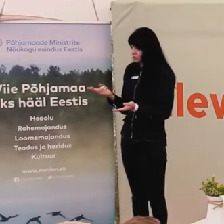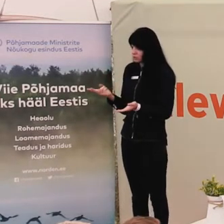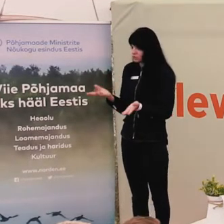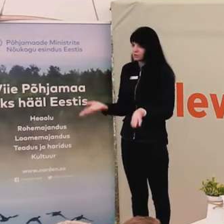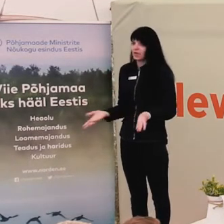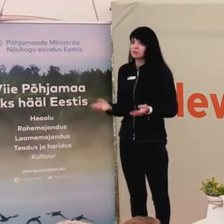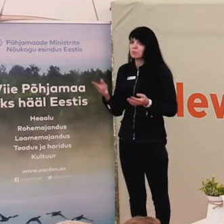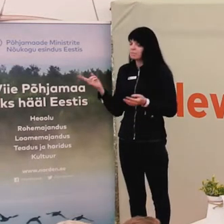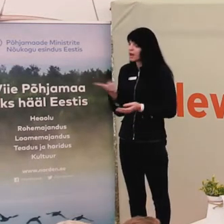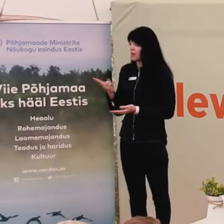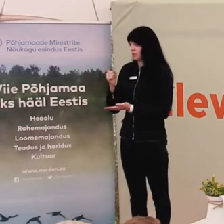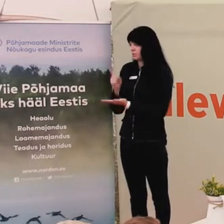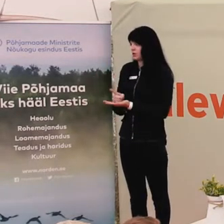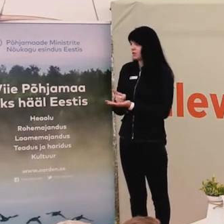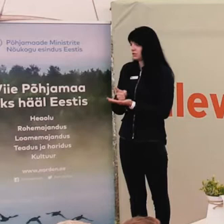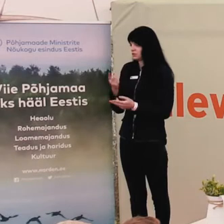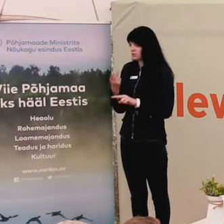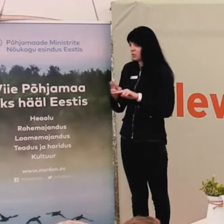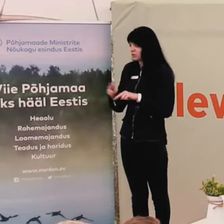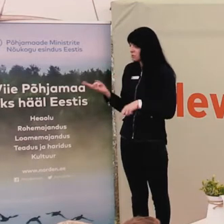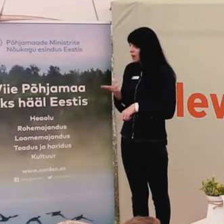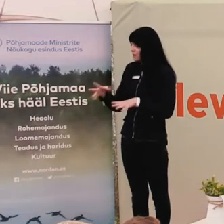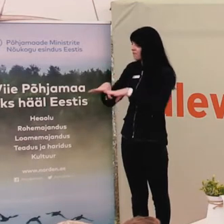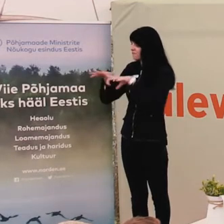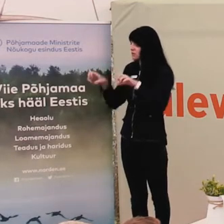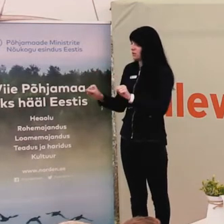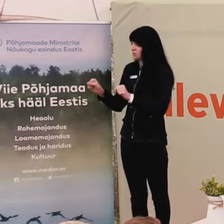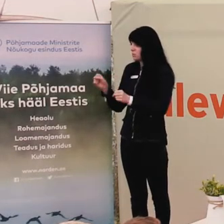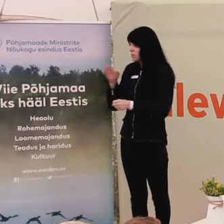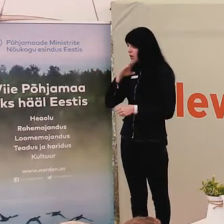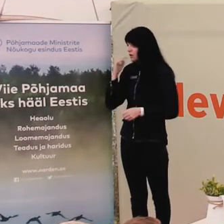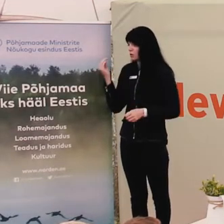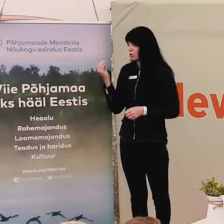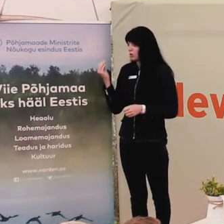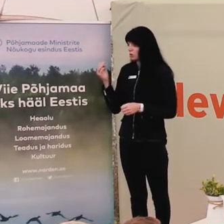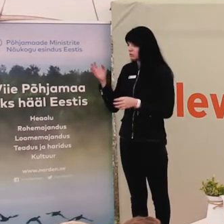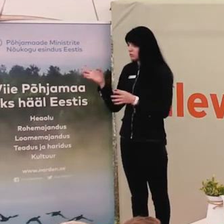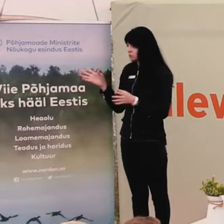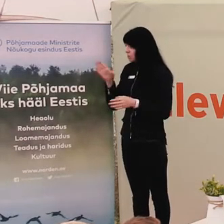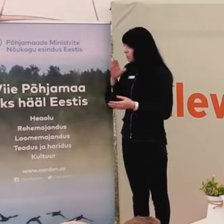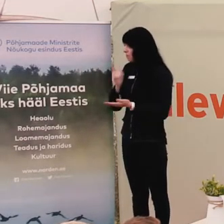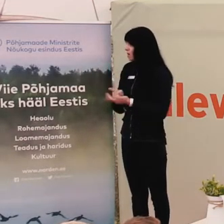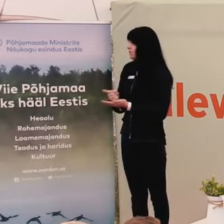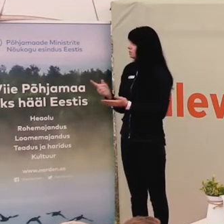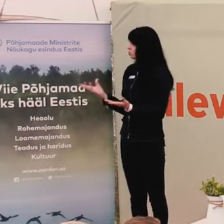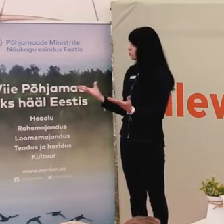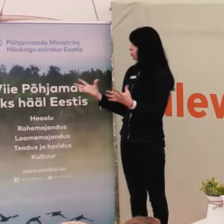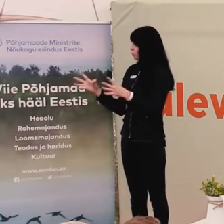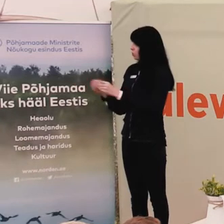example, because both are powerful entities and they should cooperate and form alliances with